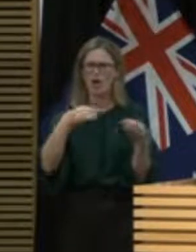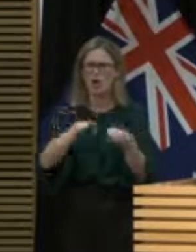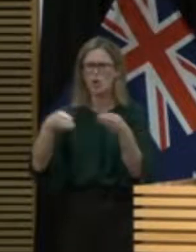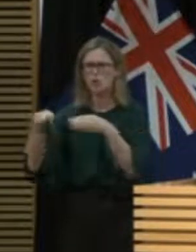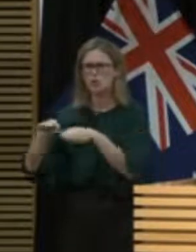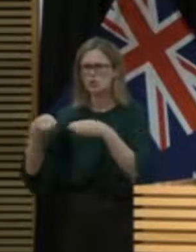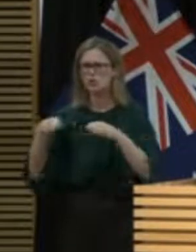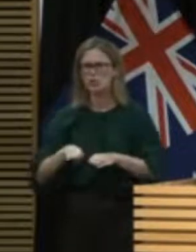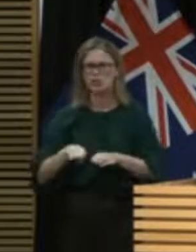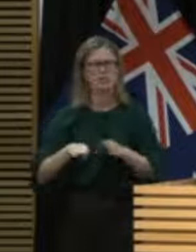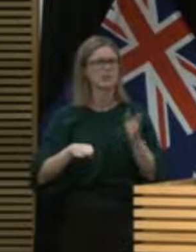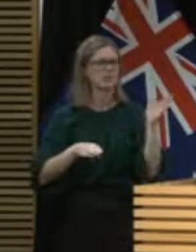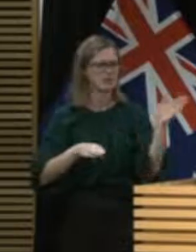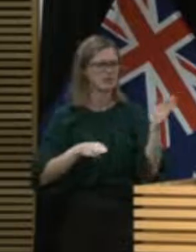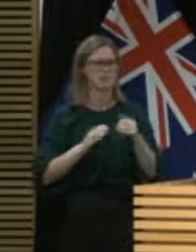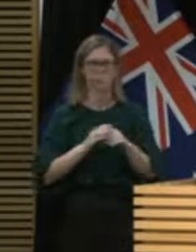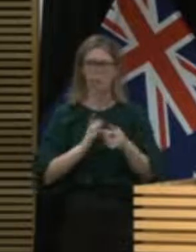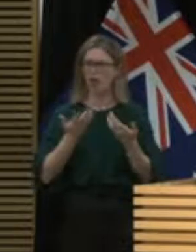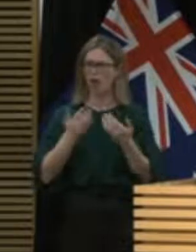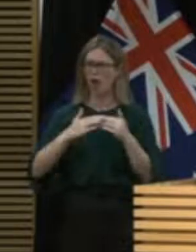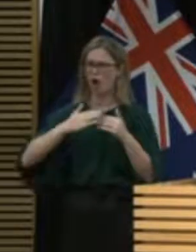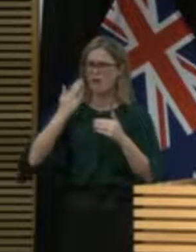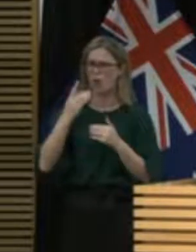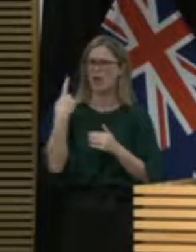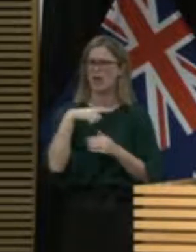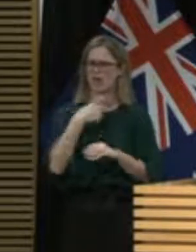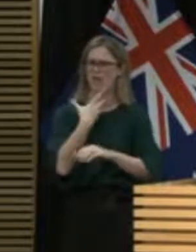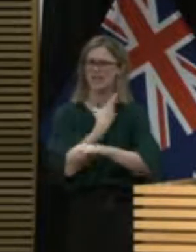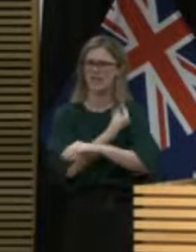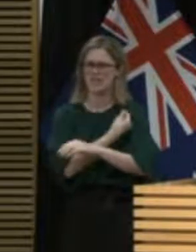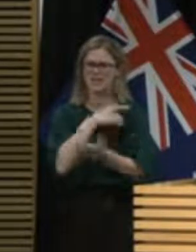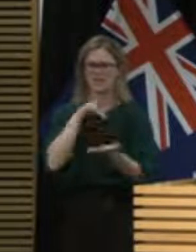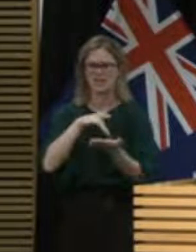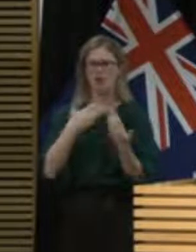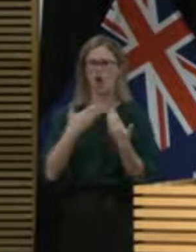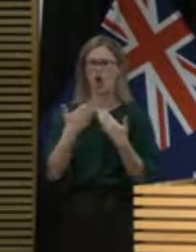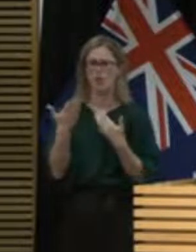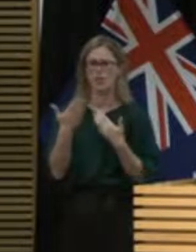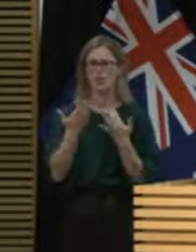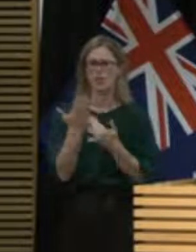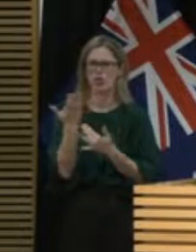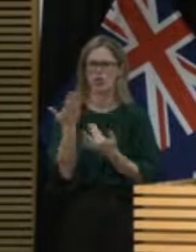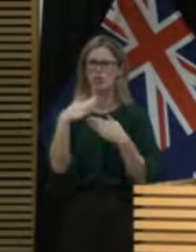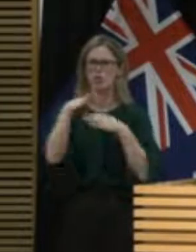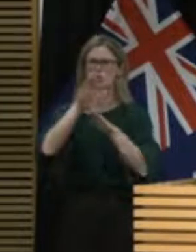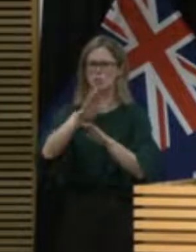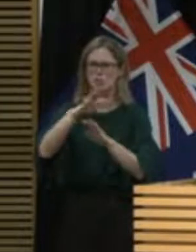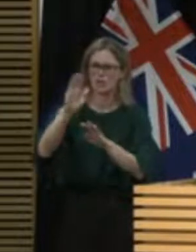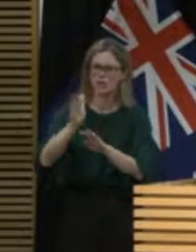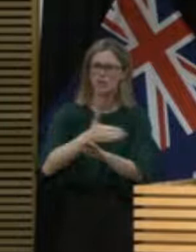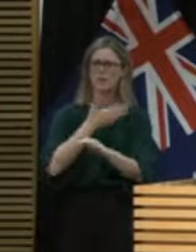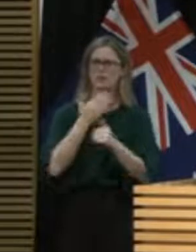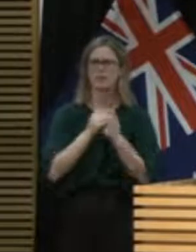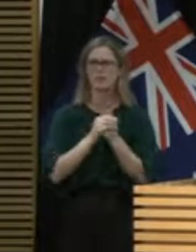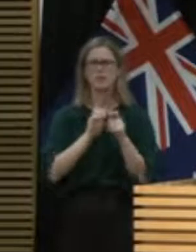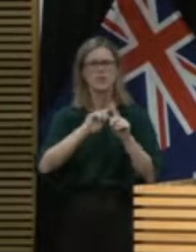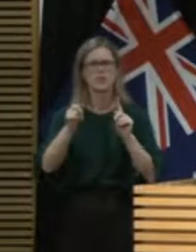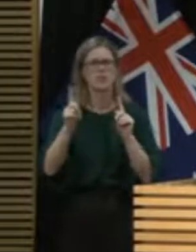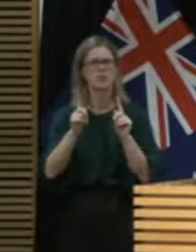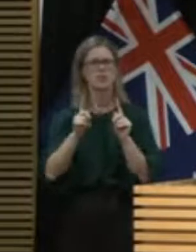Well, what I can say is there were still well over 100 vaccination centres open over the weekend around the Motu, and a number of specific